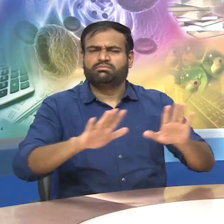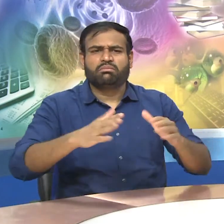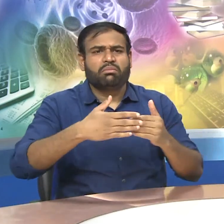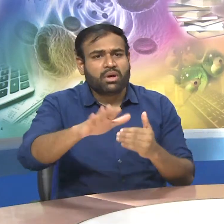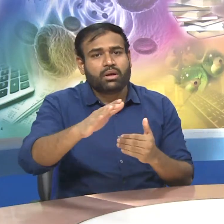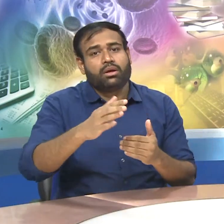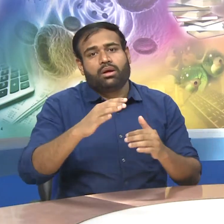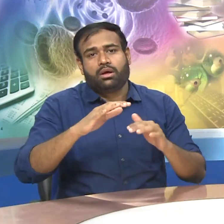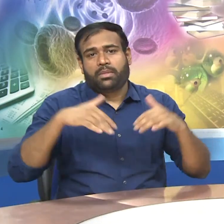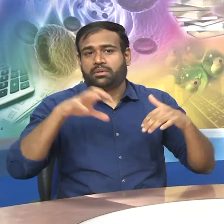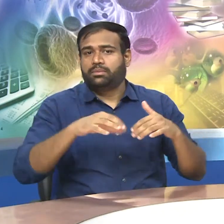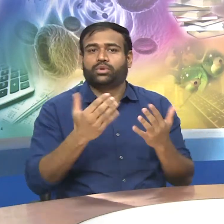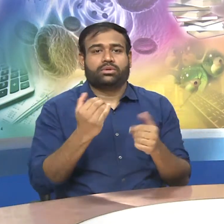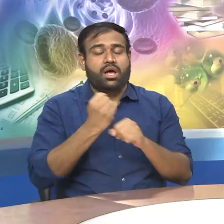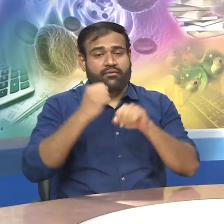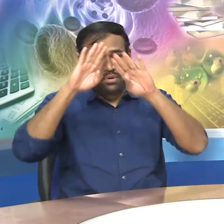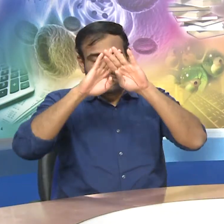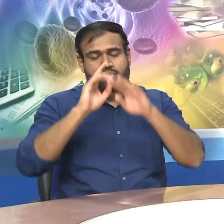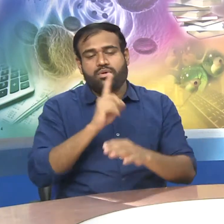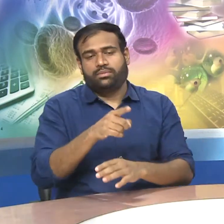the sessions of the state legislature.